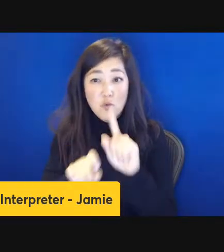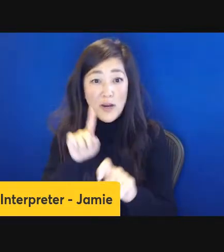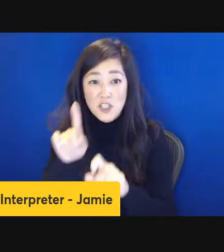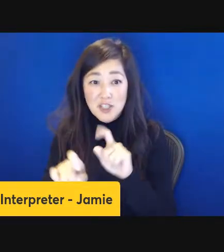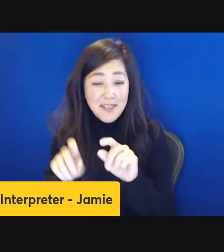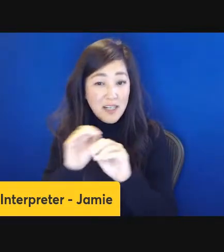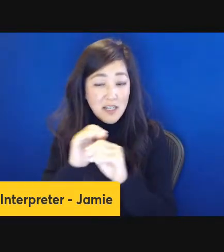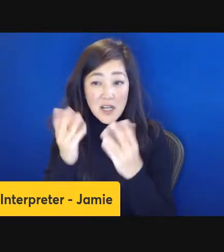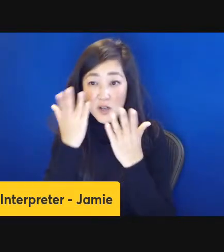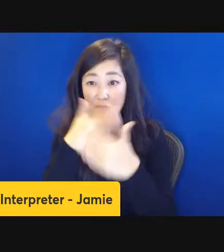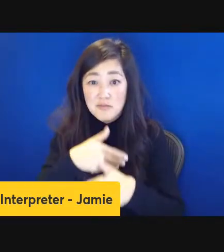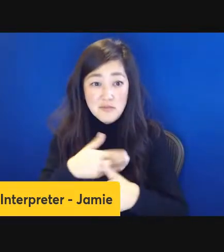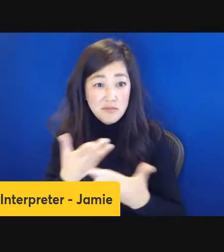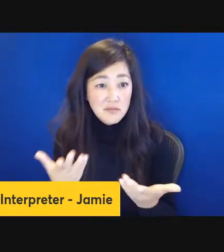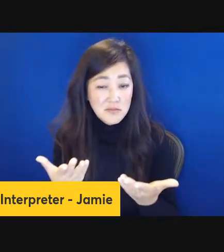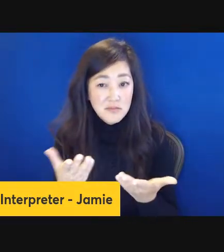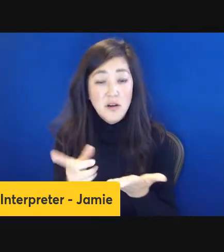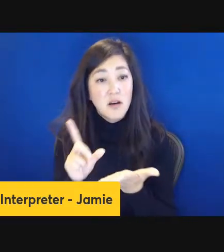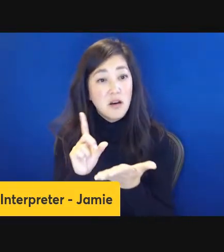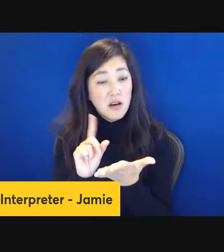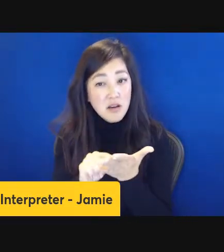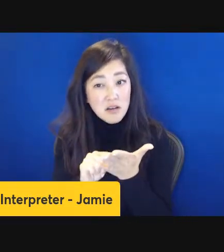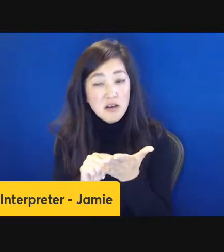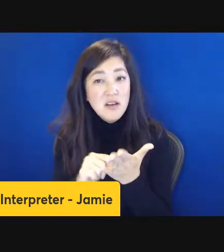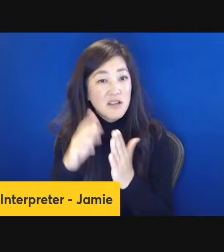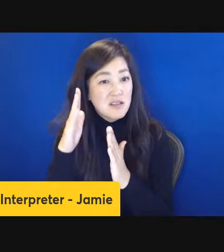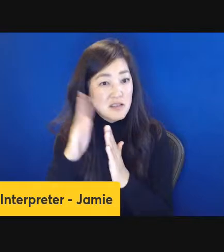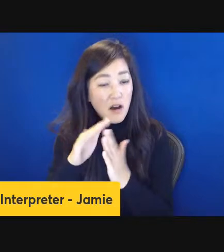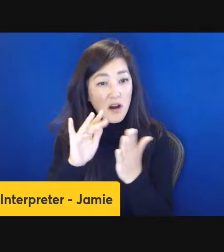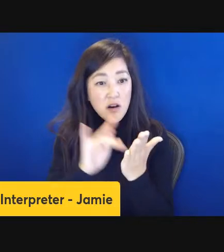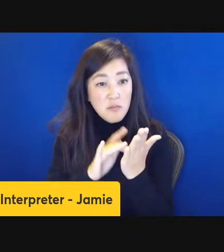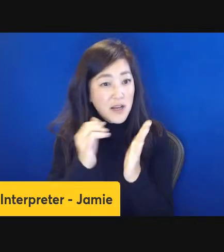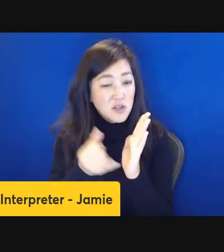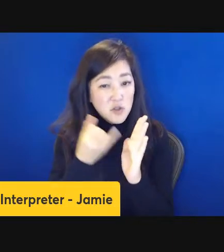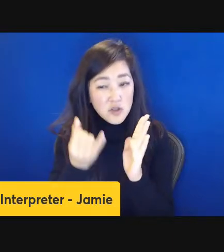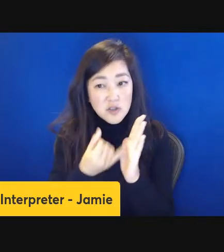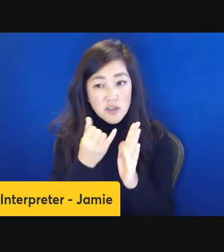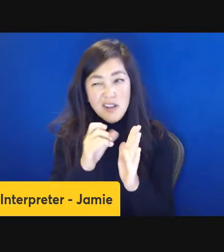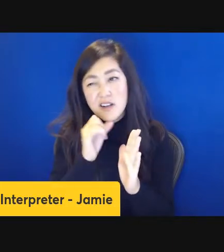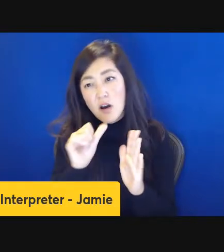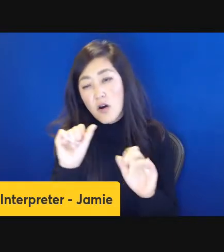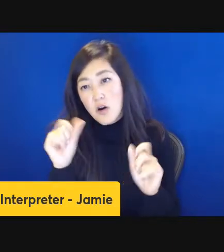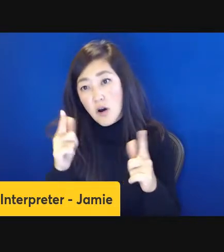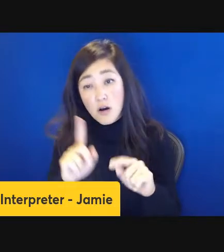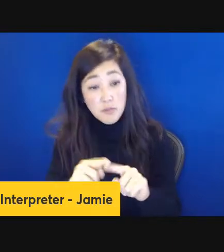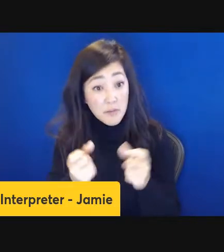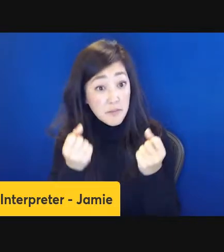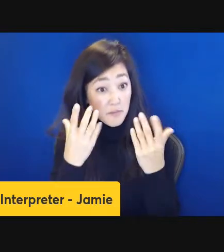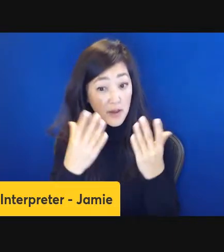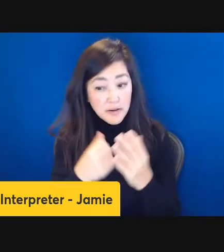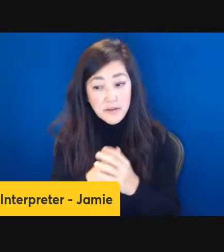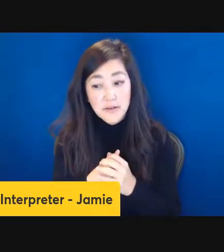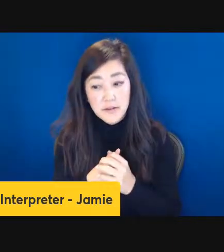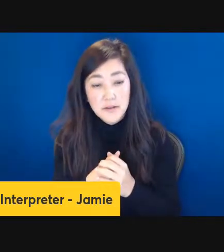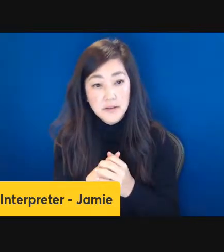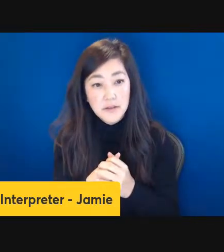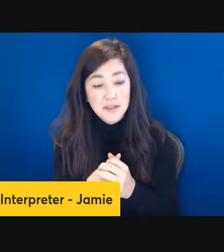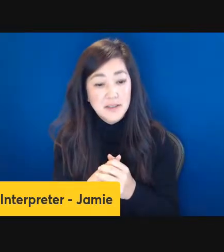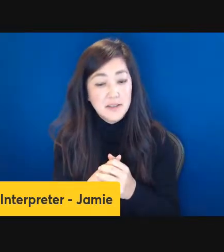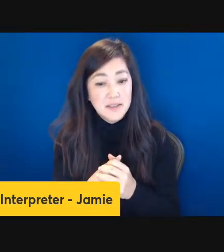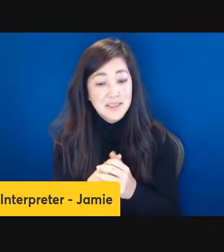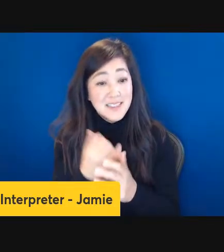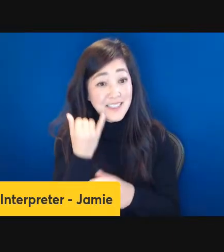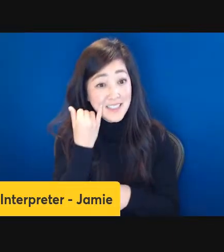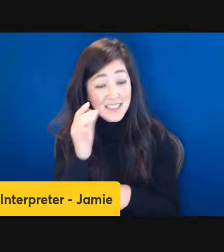The papers are published in the top medical journals, not all, but many. And so this